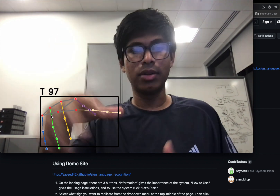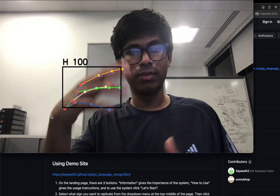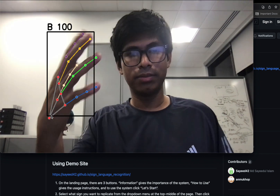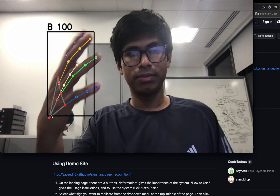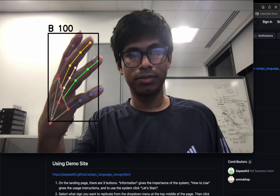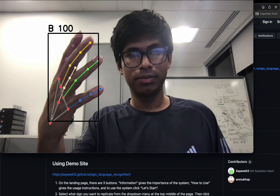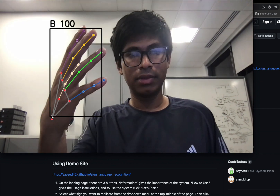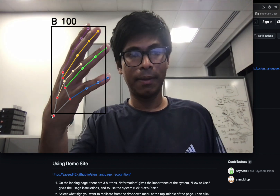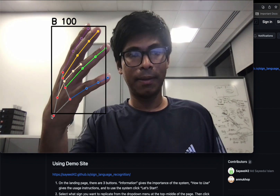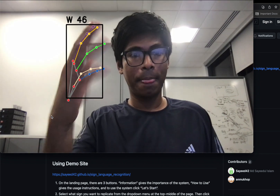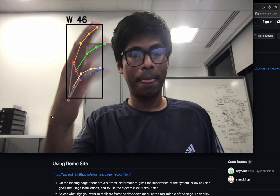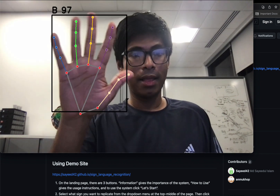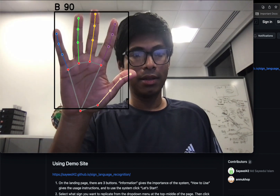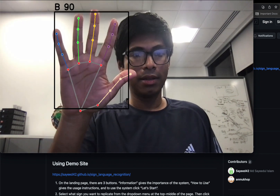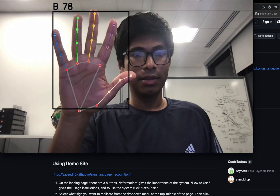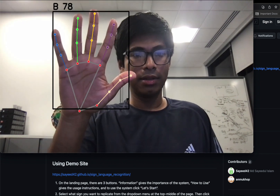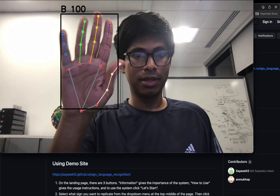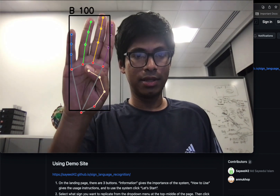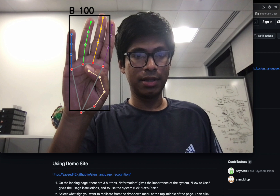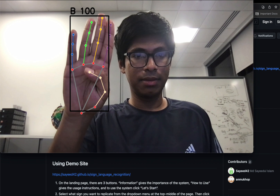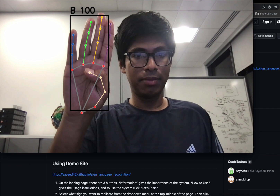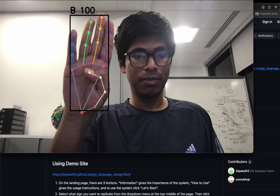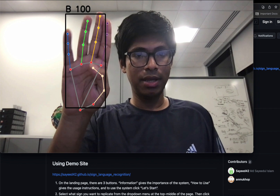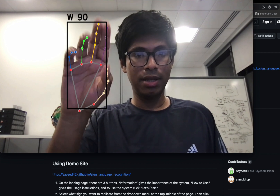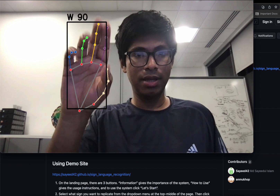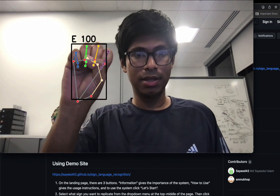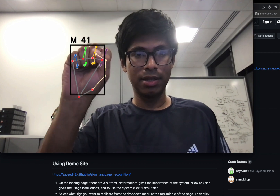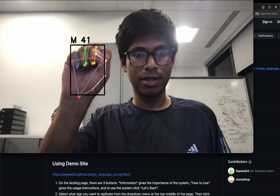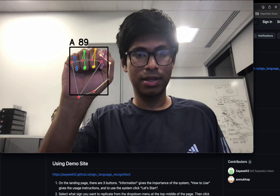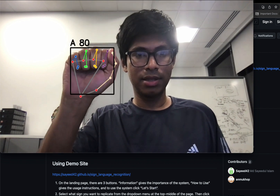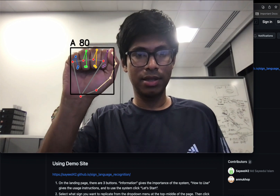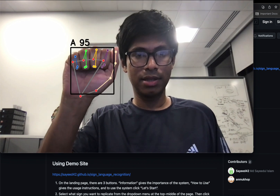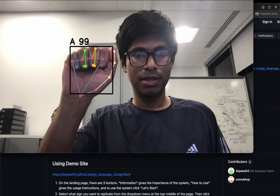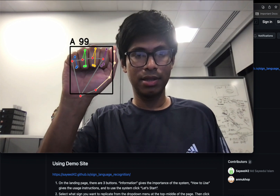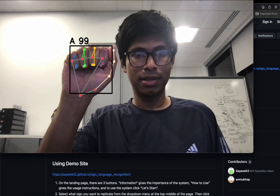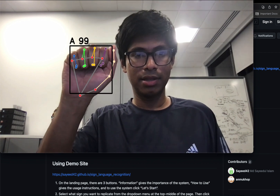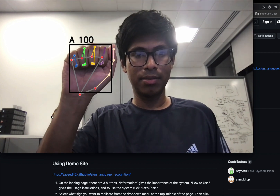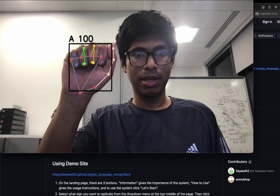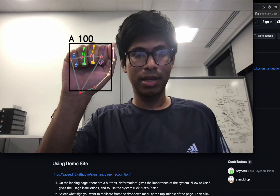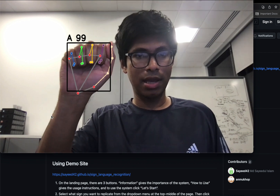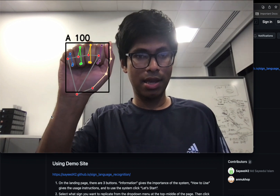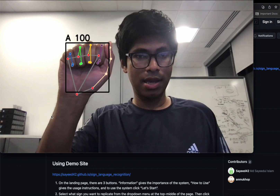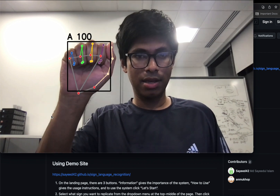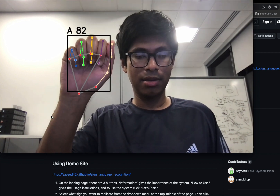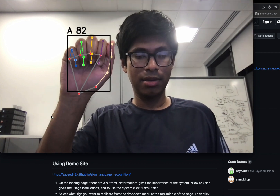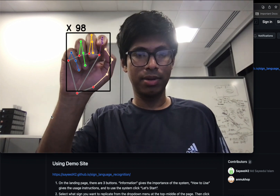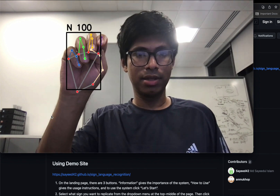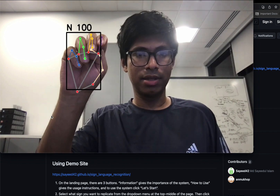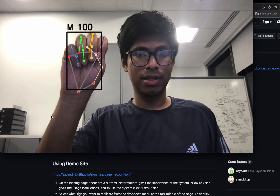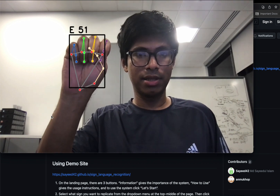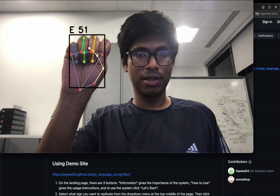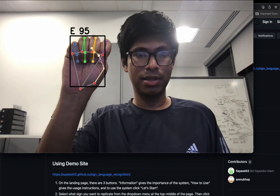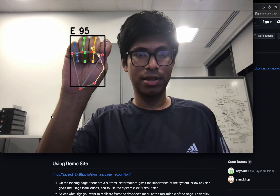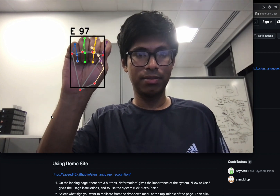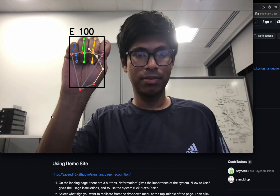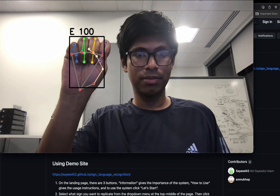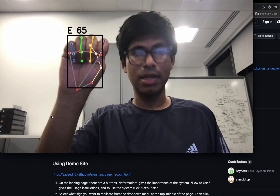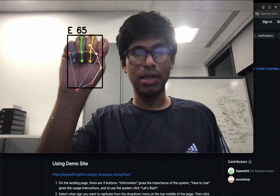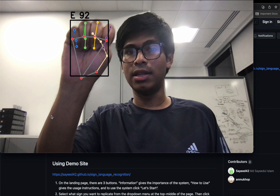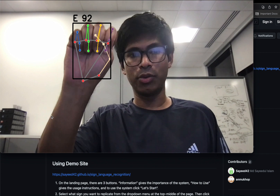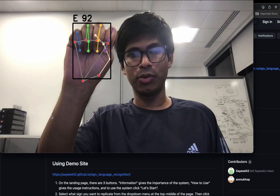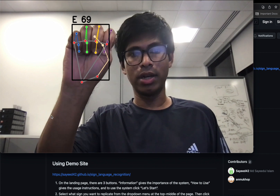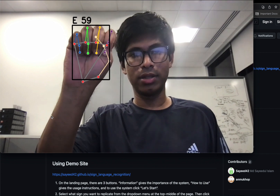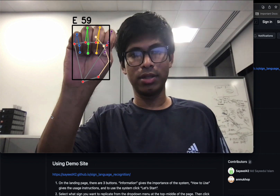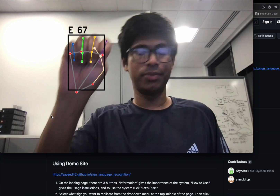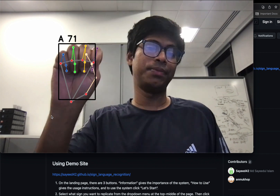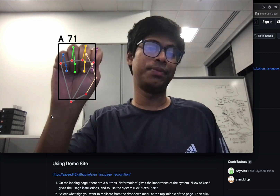So this is B. This is something A, but this is E that